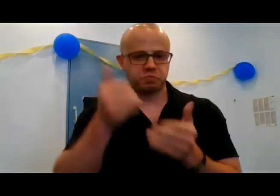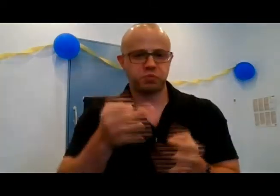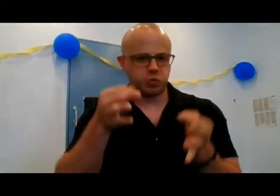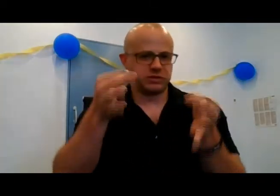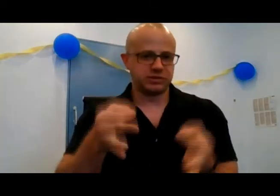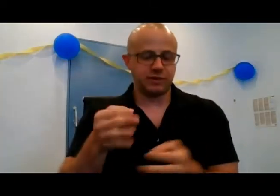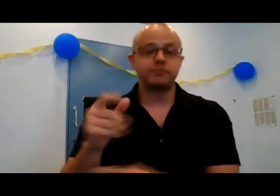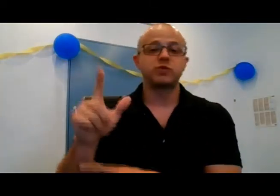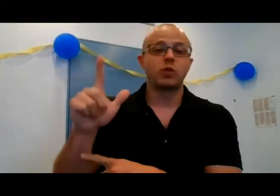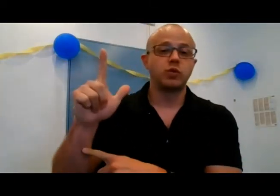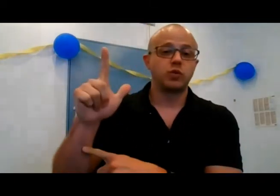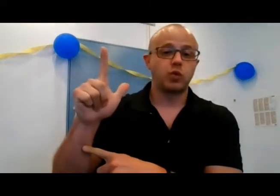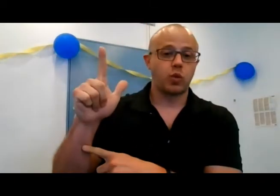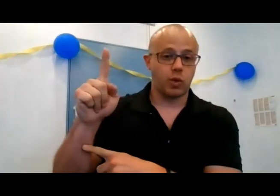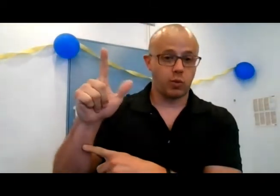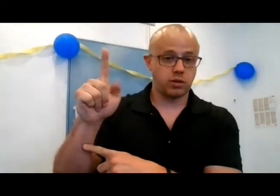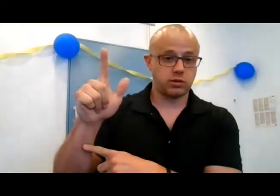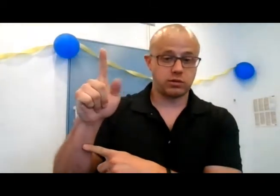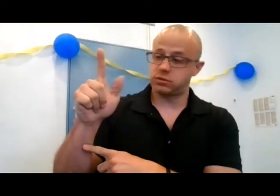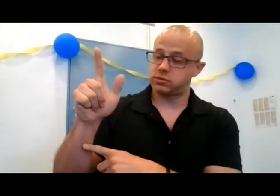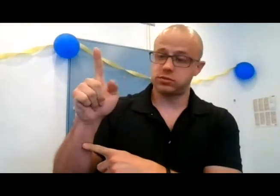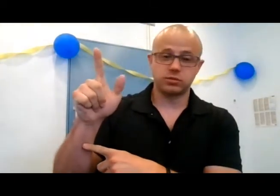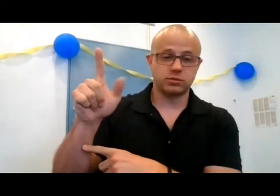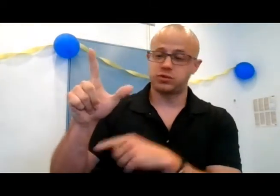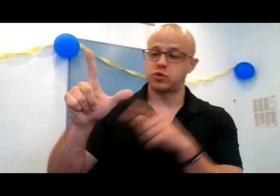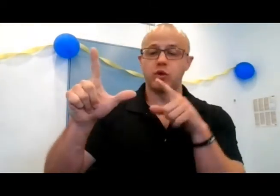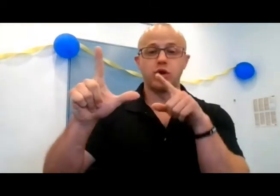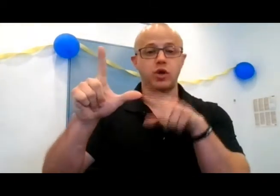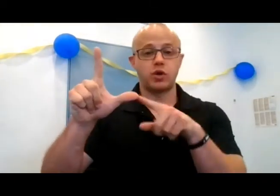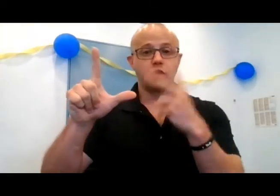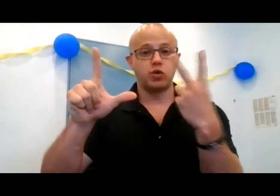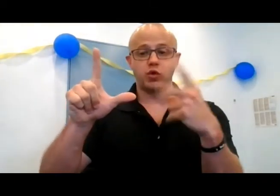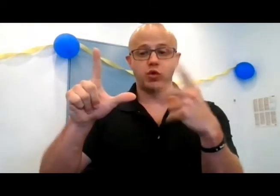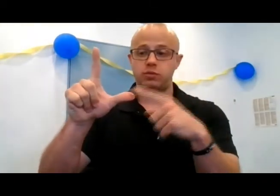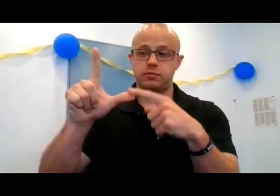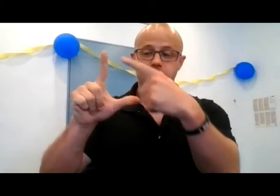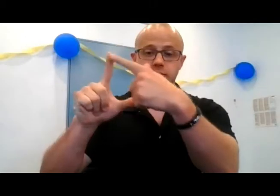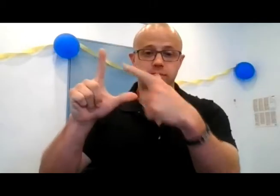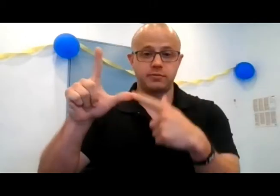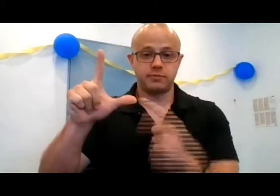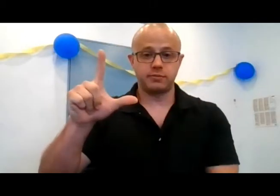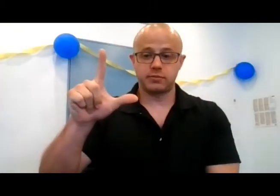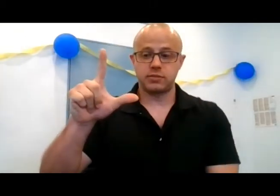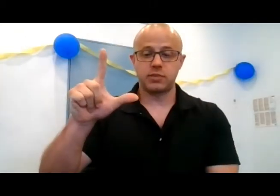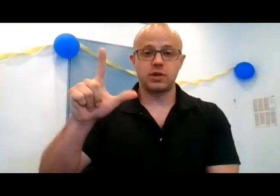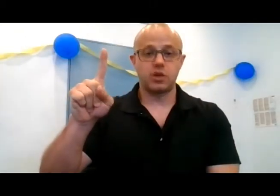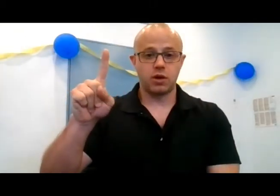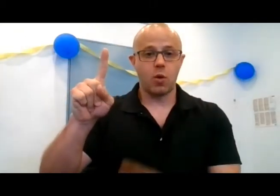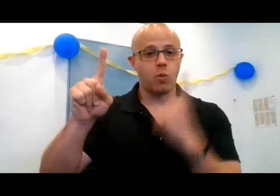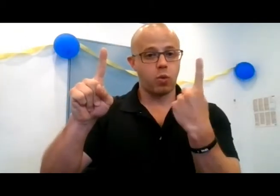21 can be signed two different ways. 21 this way with a thumb.